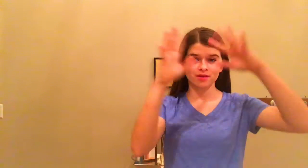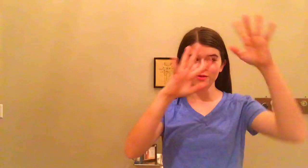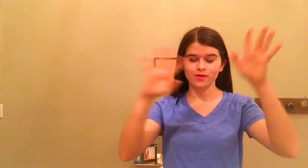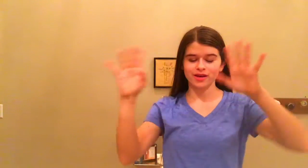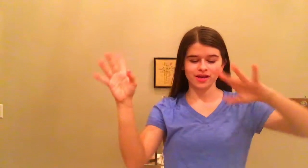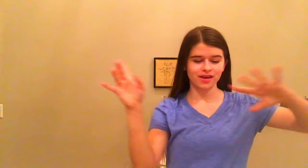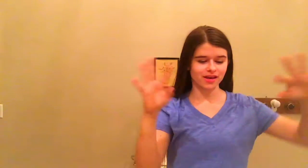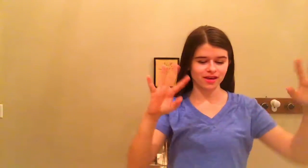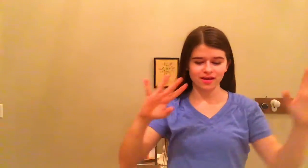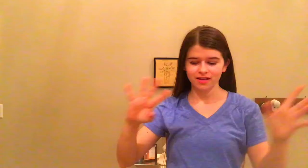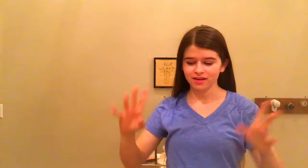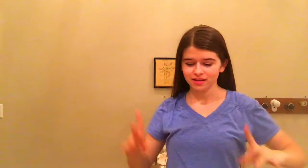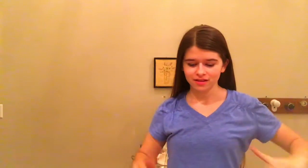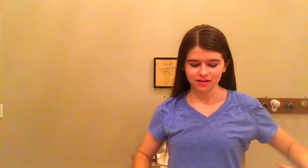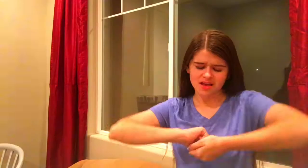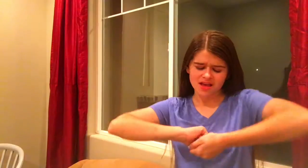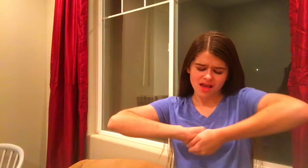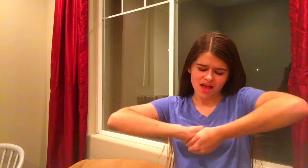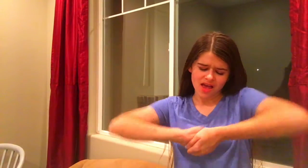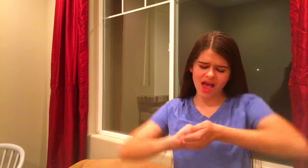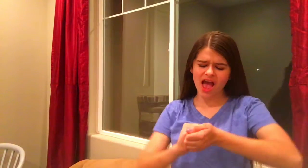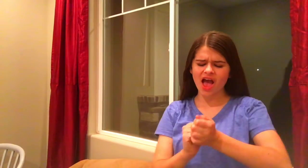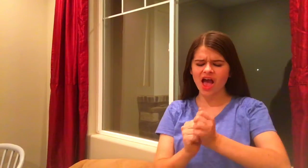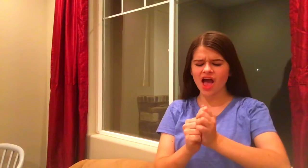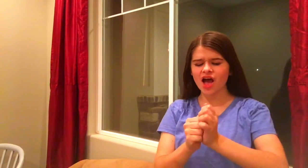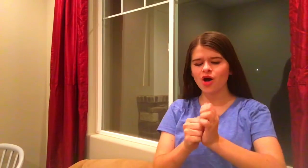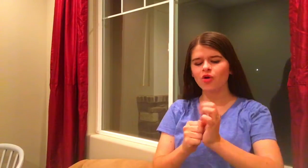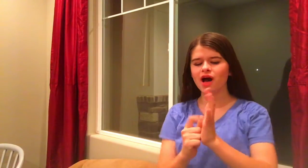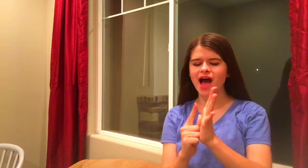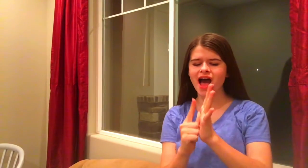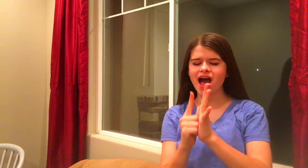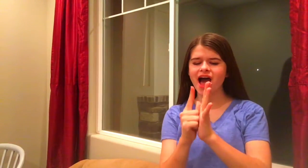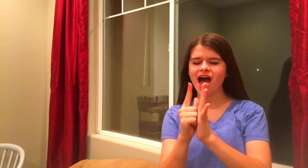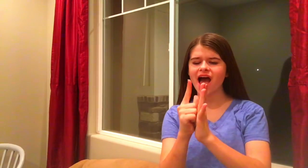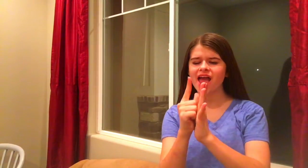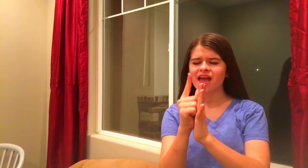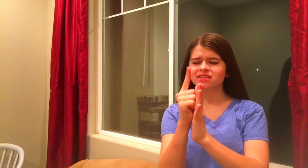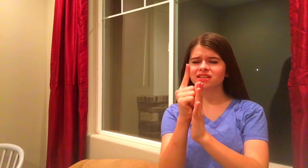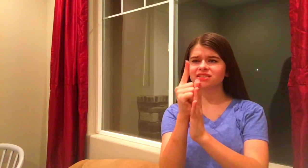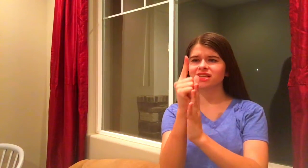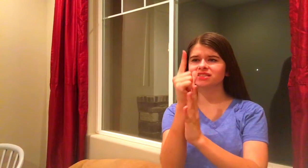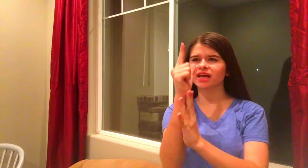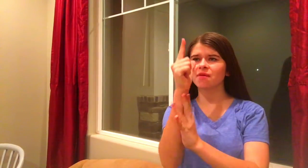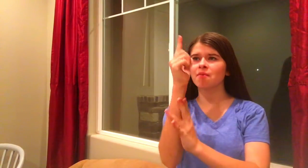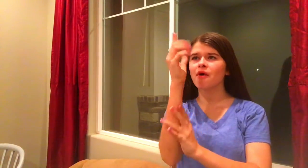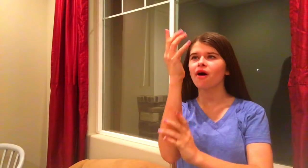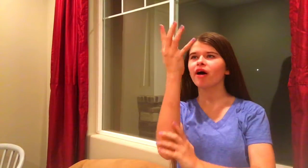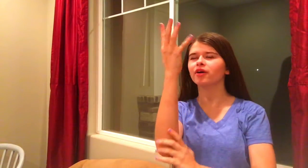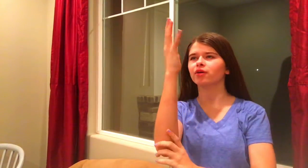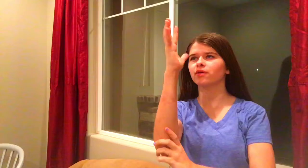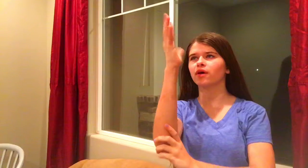the wind How high does the sycamore grow?